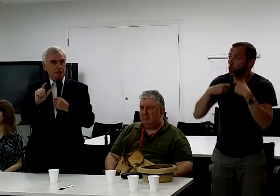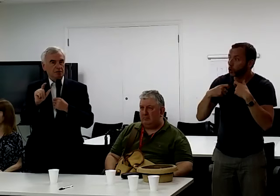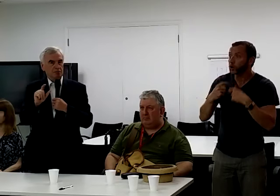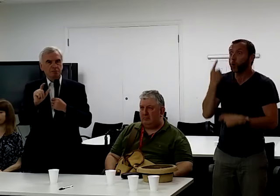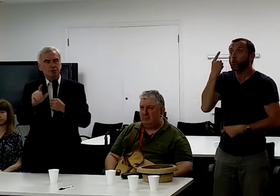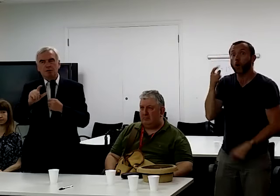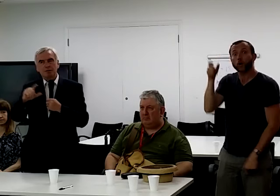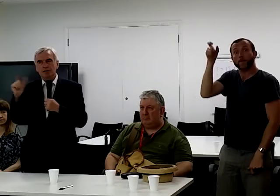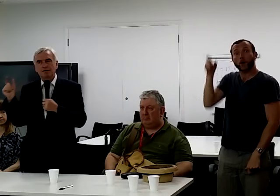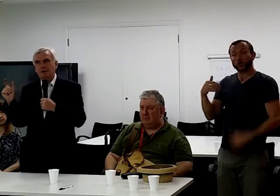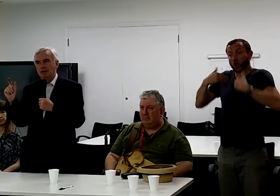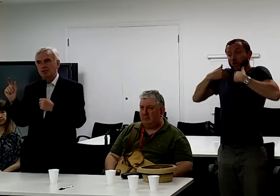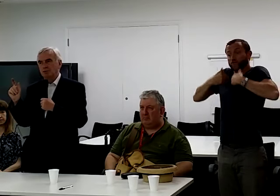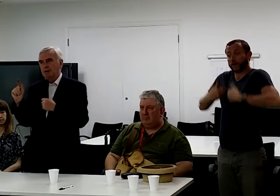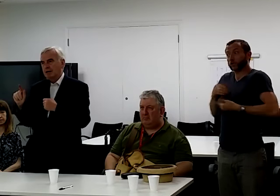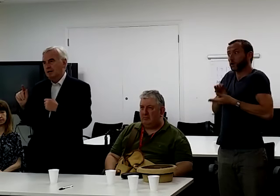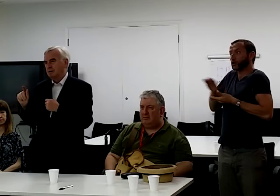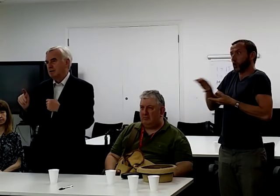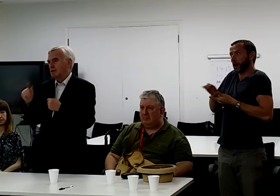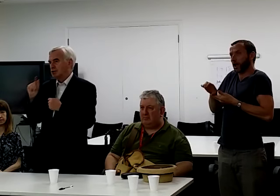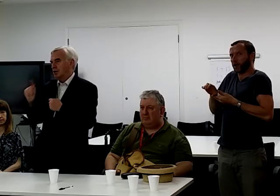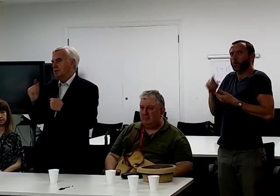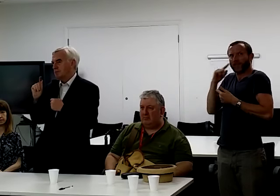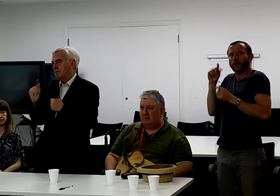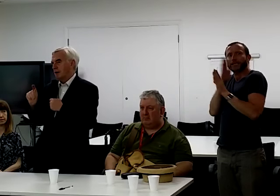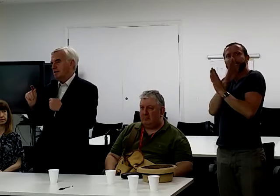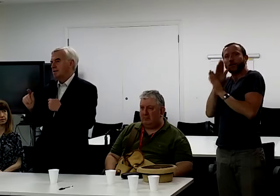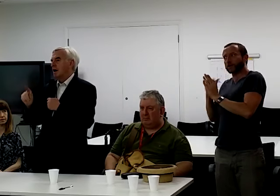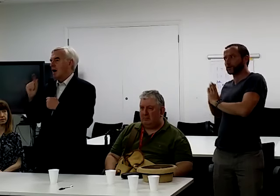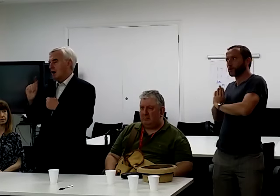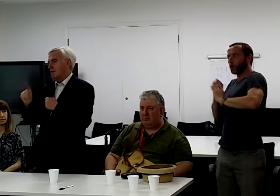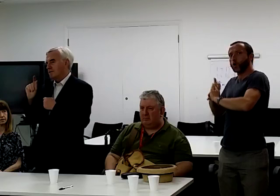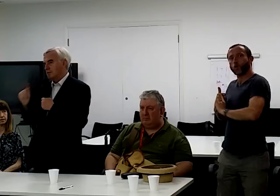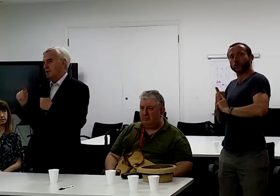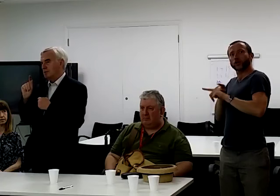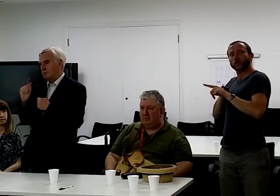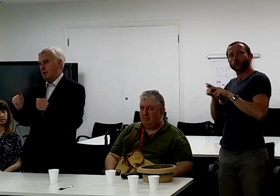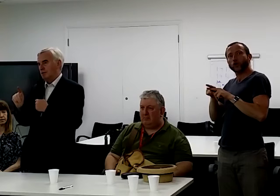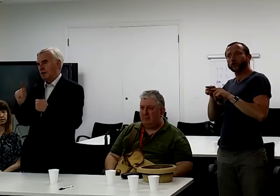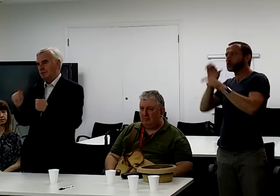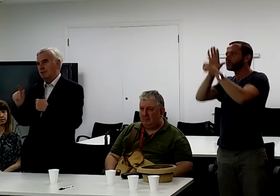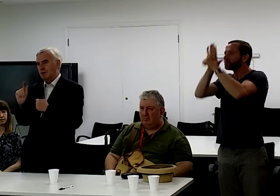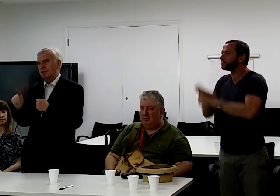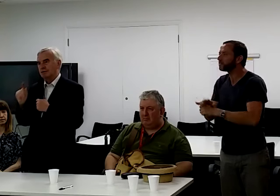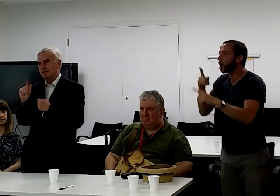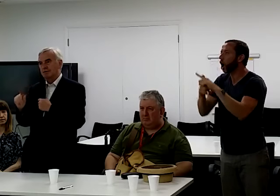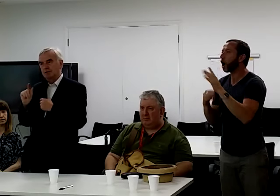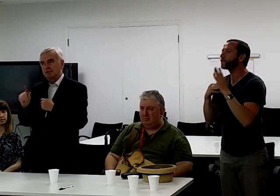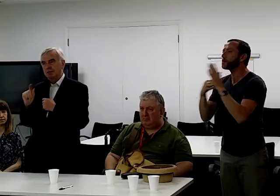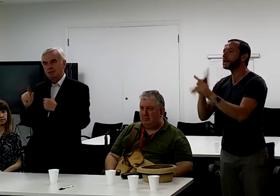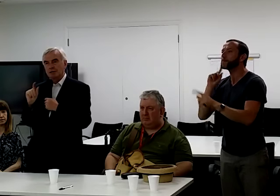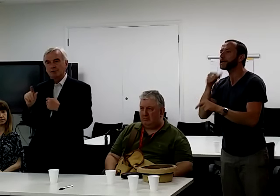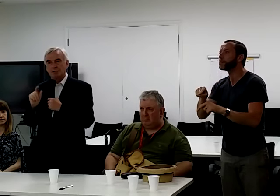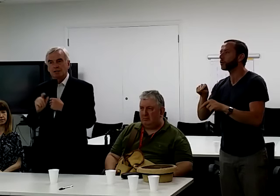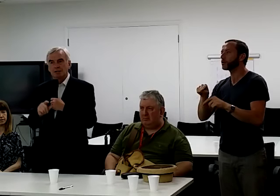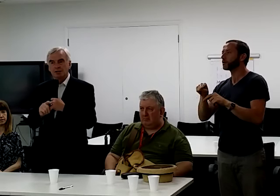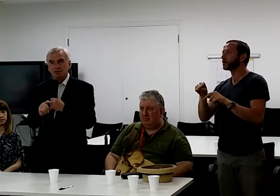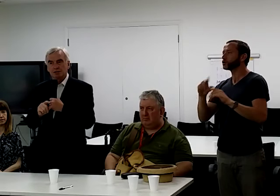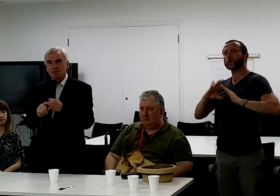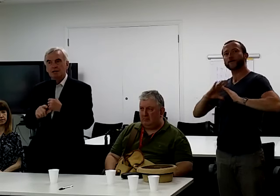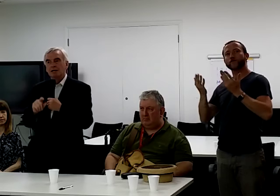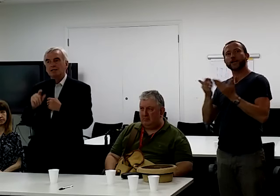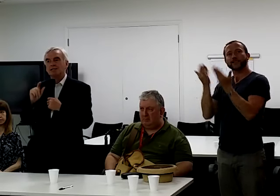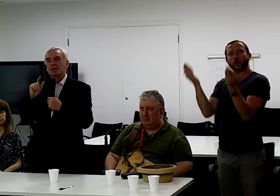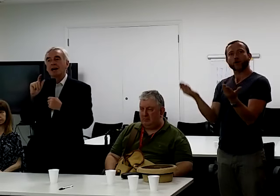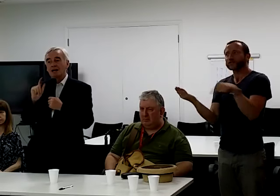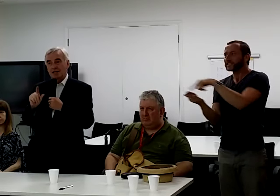rich donor, with most probably other financial backing, trying to prevent 500,000 people having the right to a free democratic